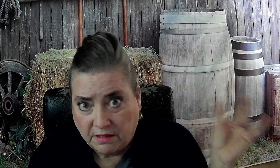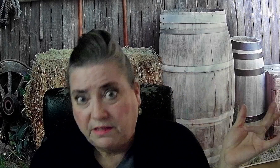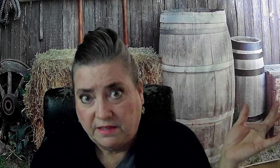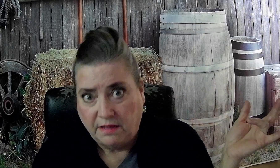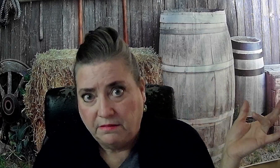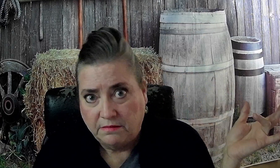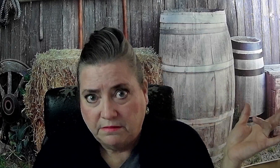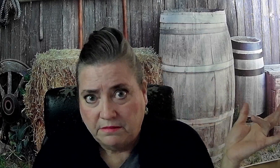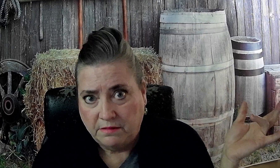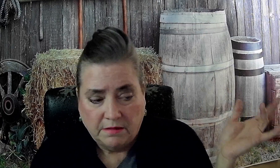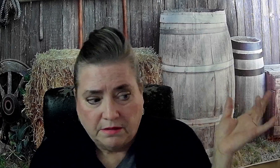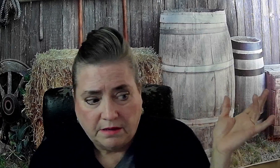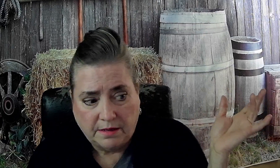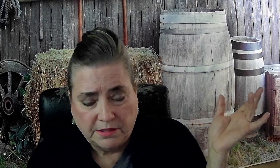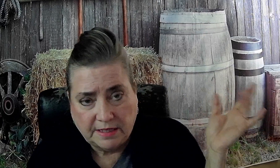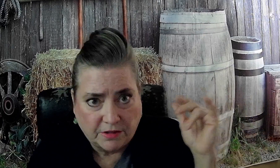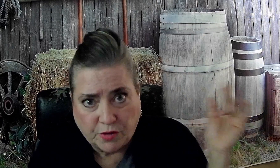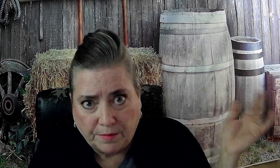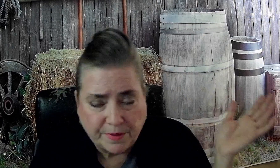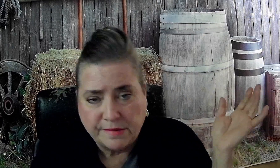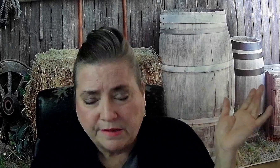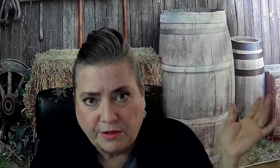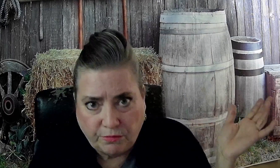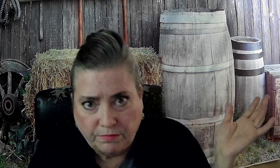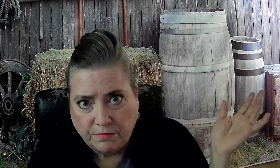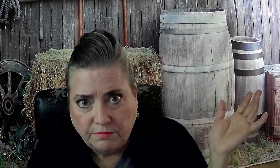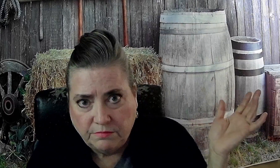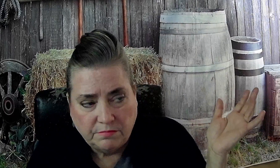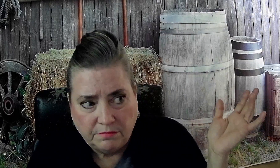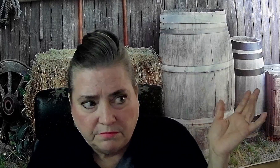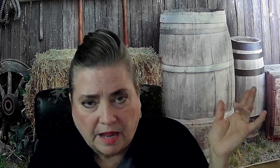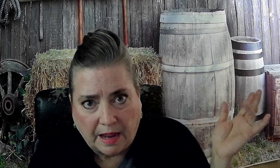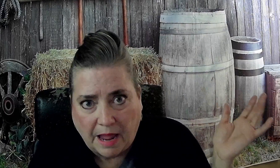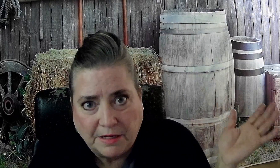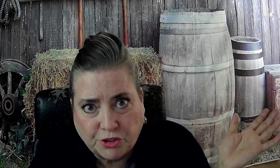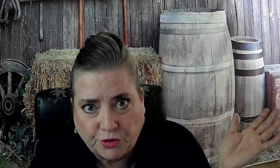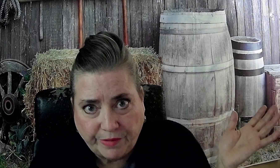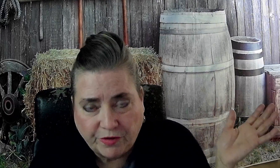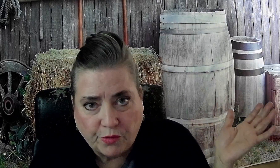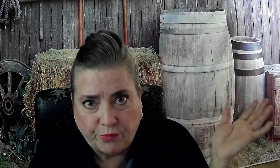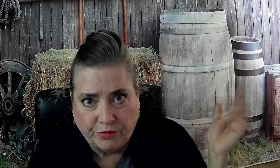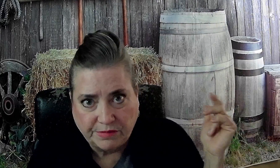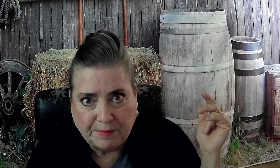thing. Donald Trump. But since I'm not sure you even know who those people are,